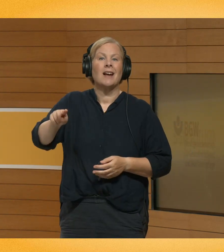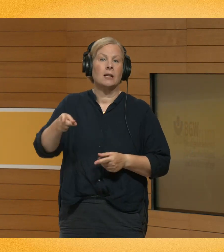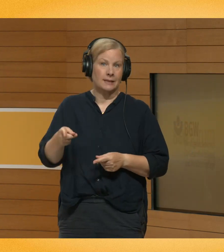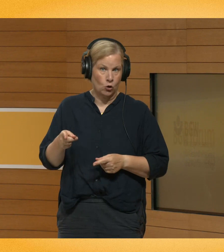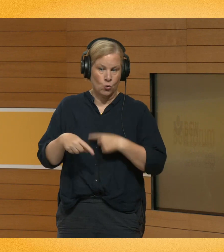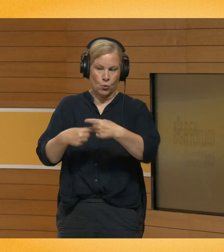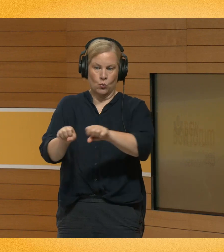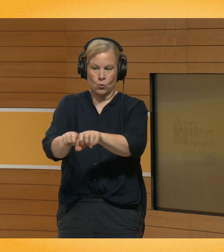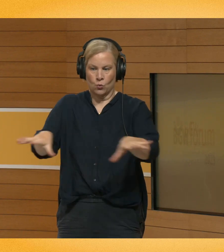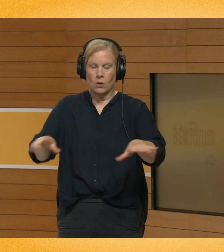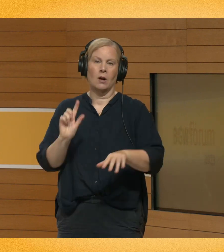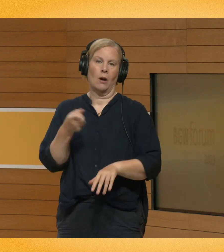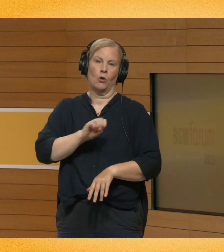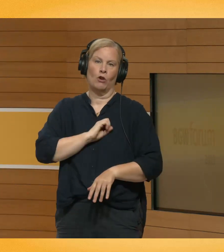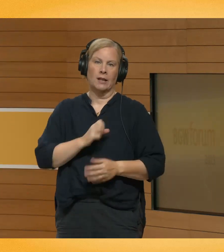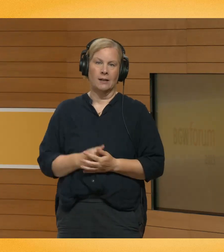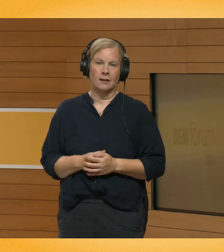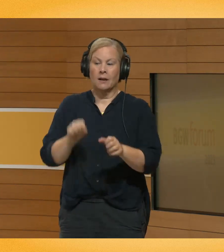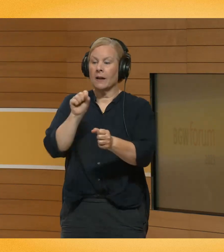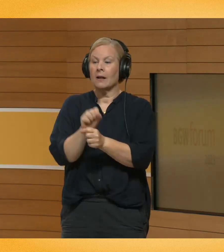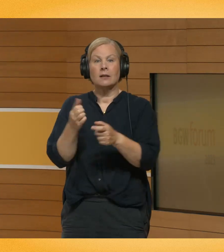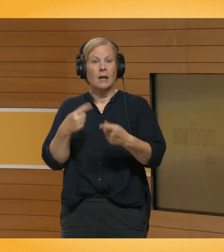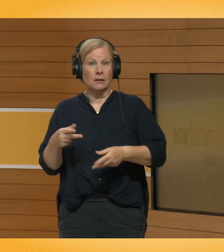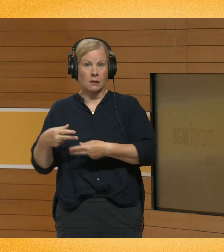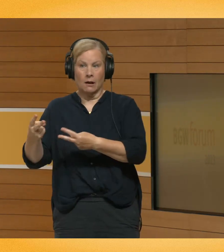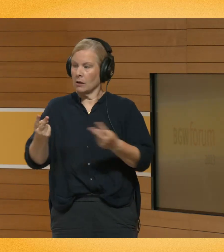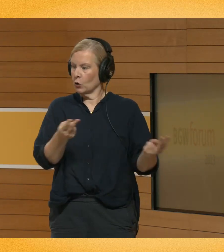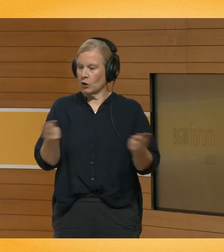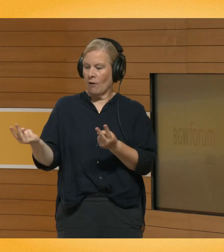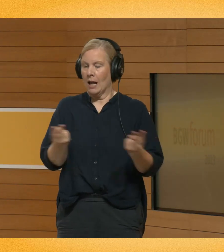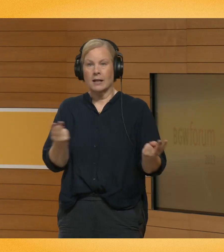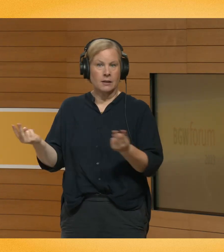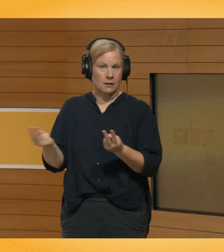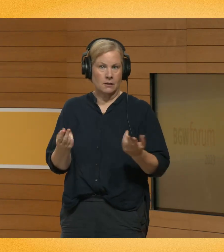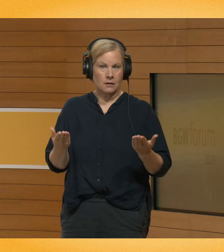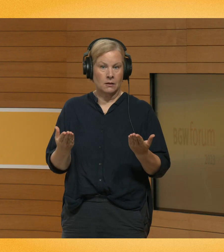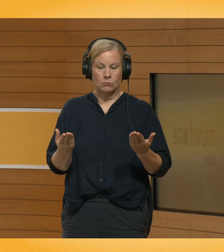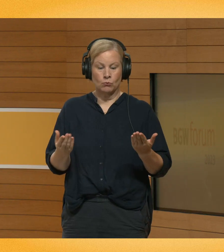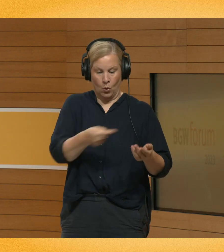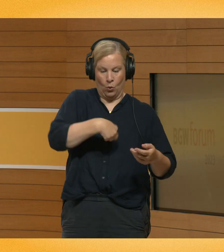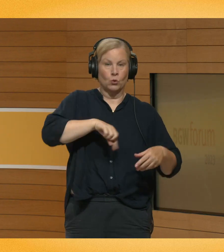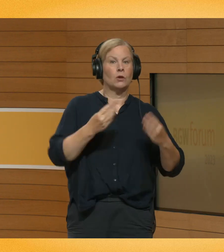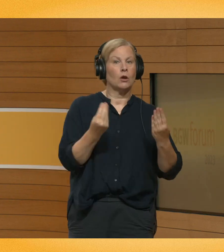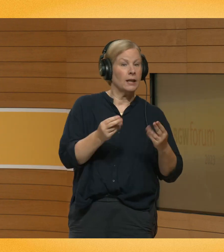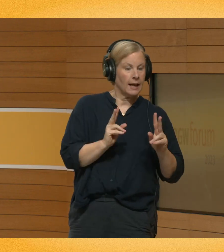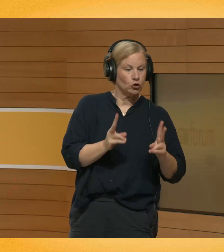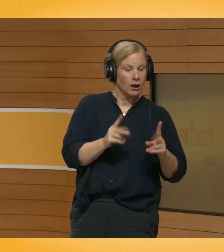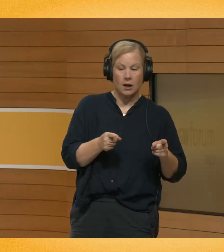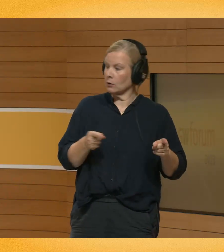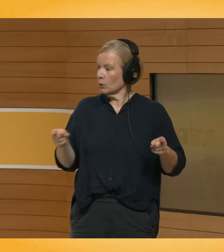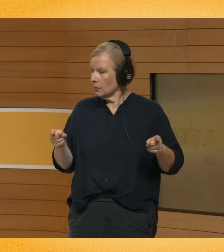clinics and we can look, okay, which quality we have and where we want to go, and that's very good. Yeah.